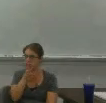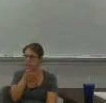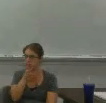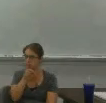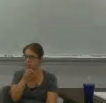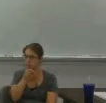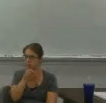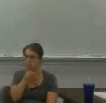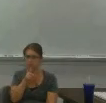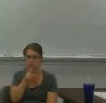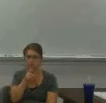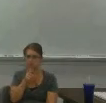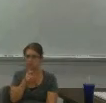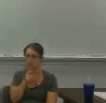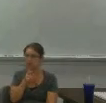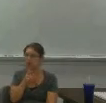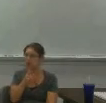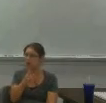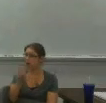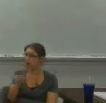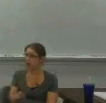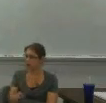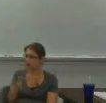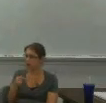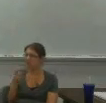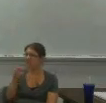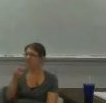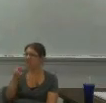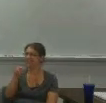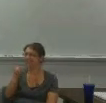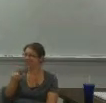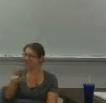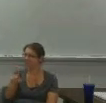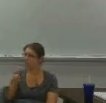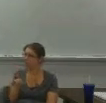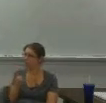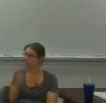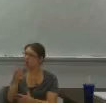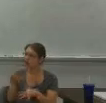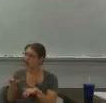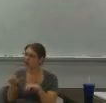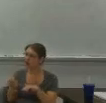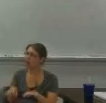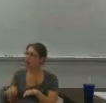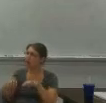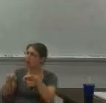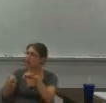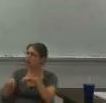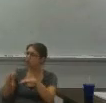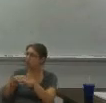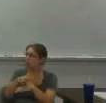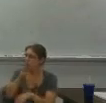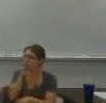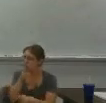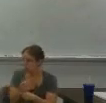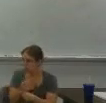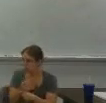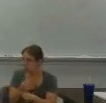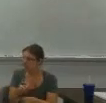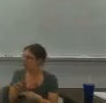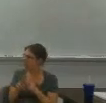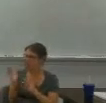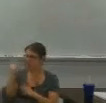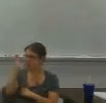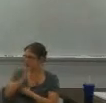it. Right, it lowers it. So basically, it means that ice floats on top of water. This is a very